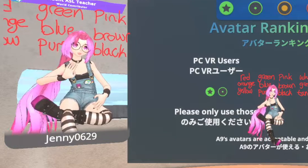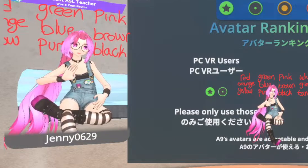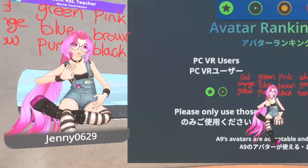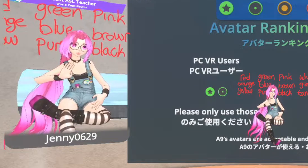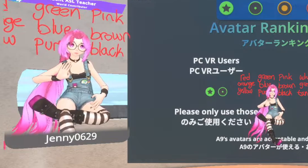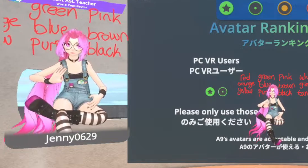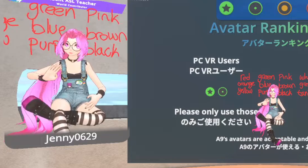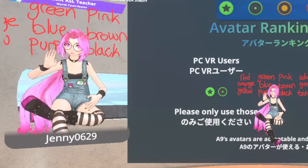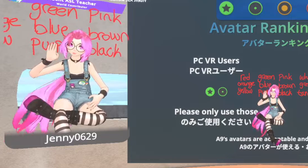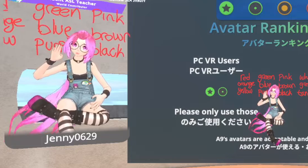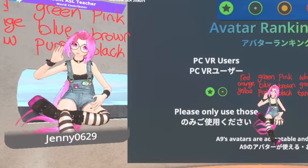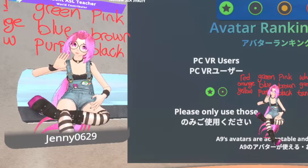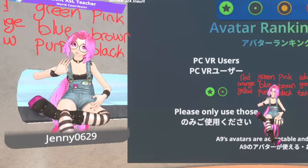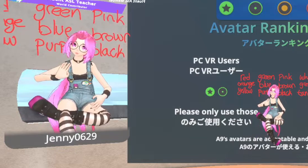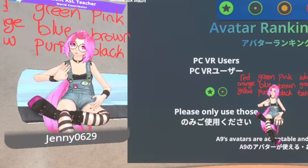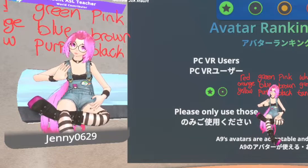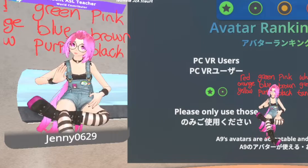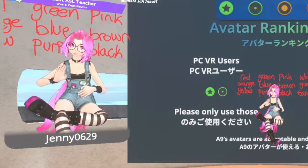brown hair, right?